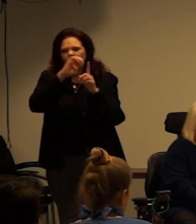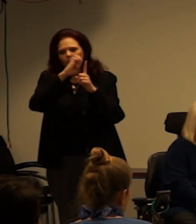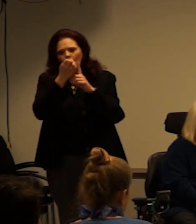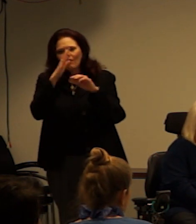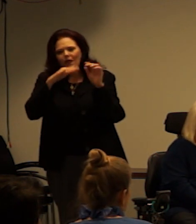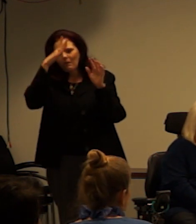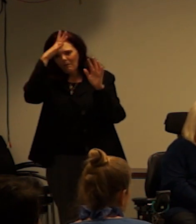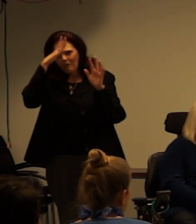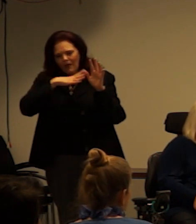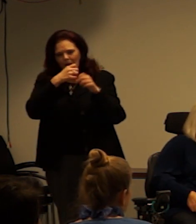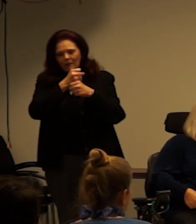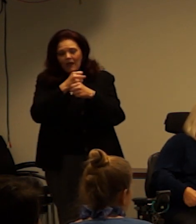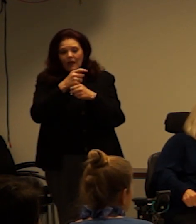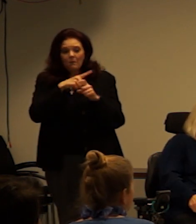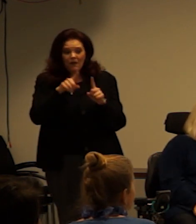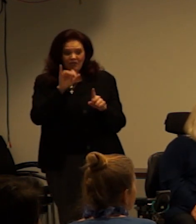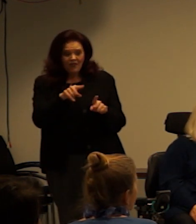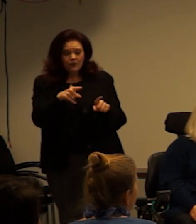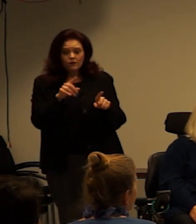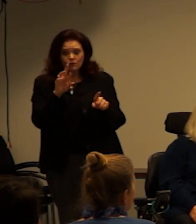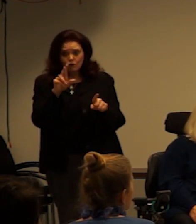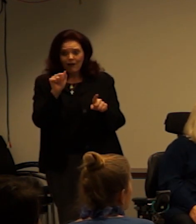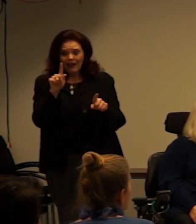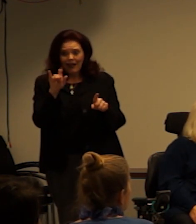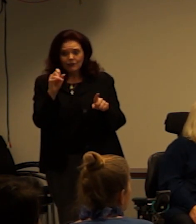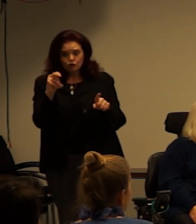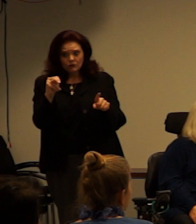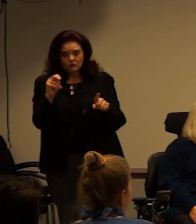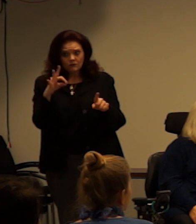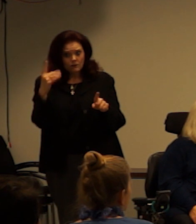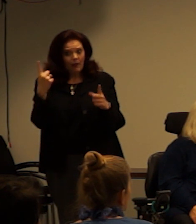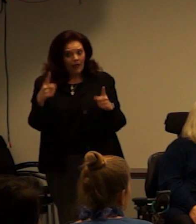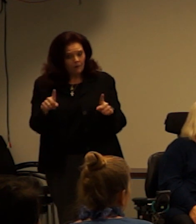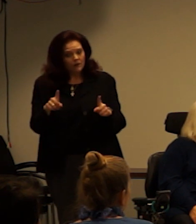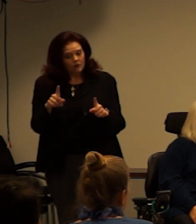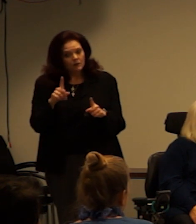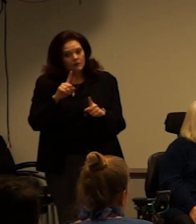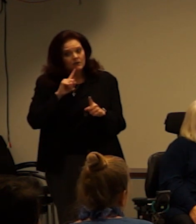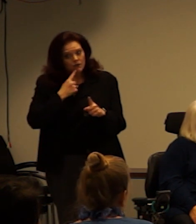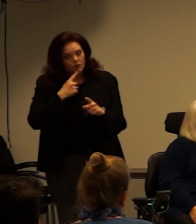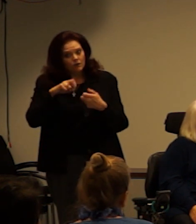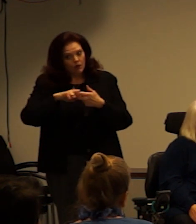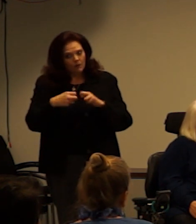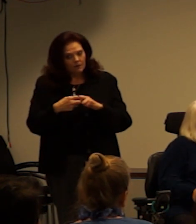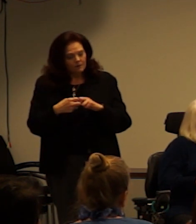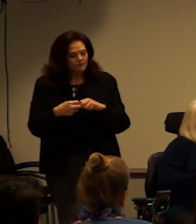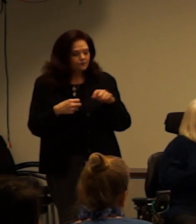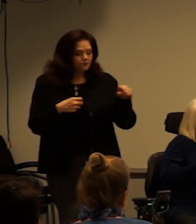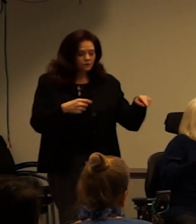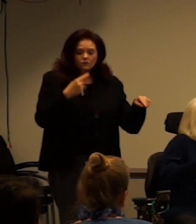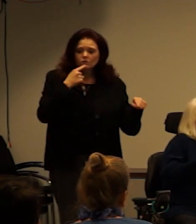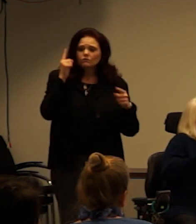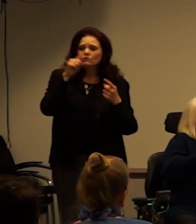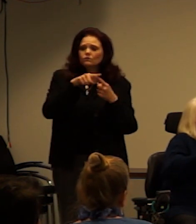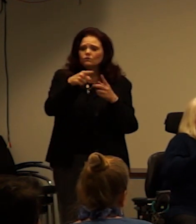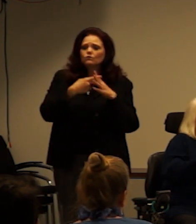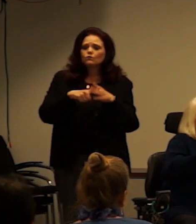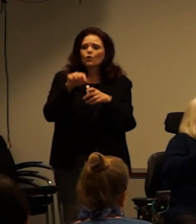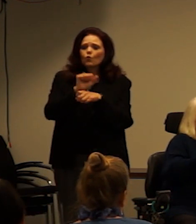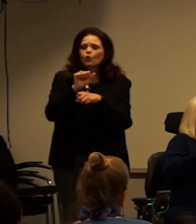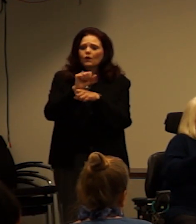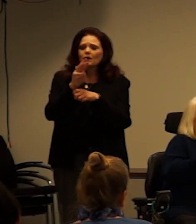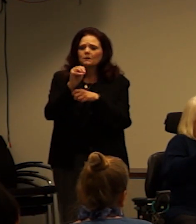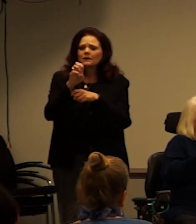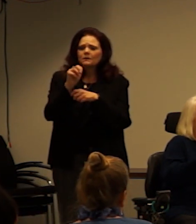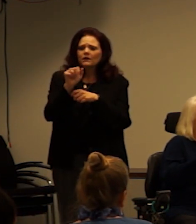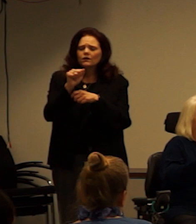it's radiation. So it could be a real problem, okay? Until I started with MEMA, I did not know